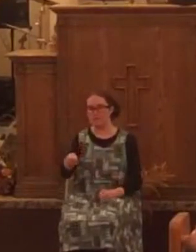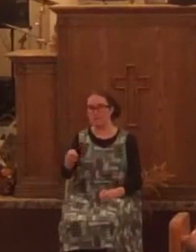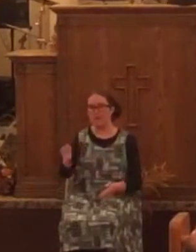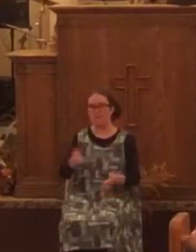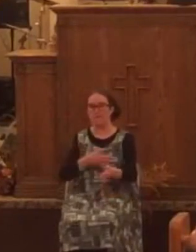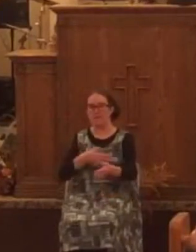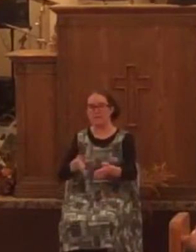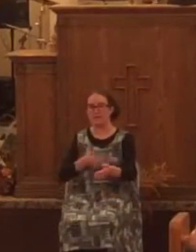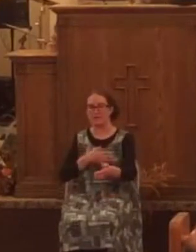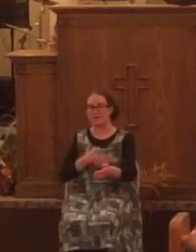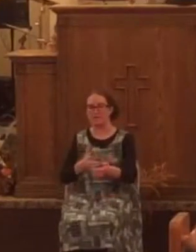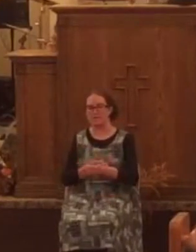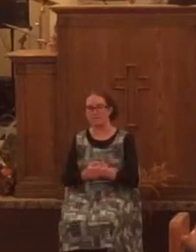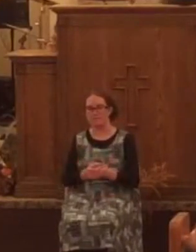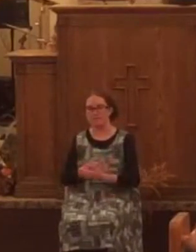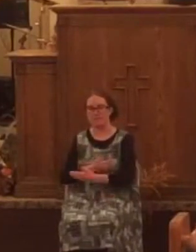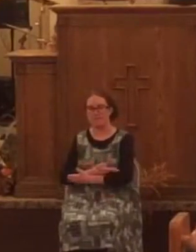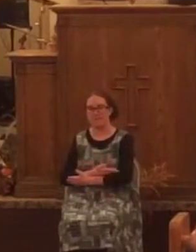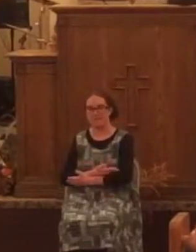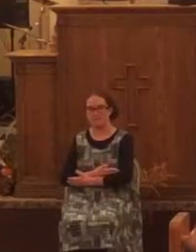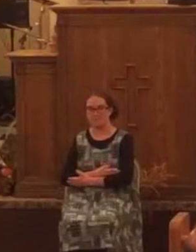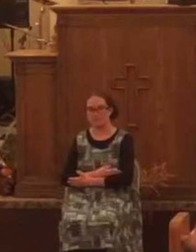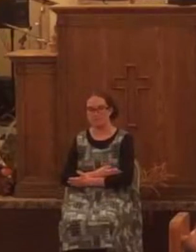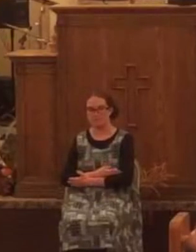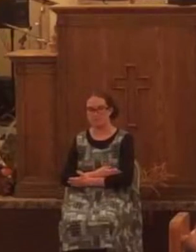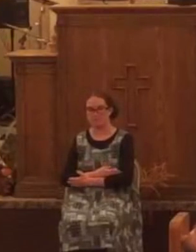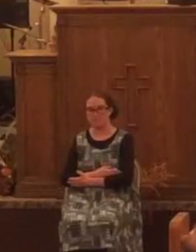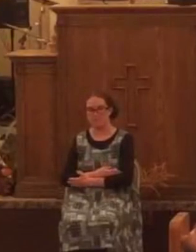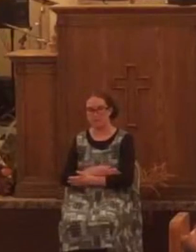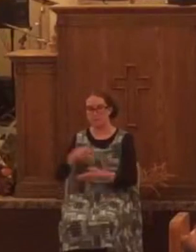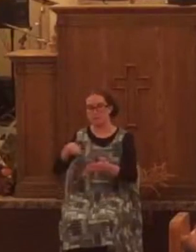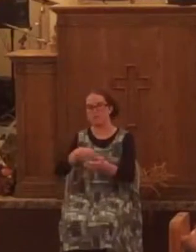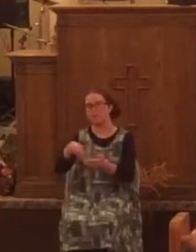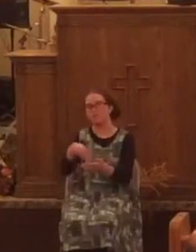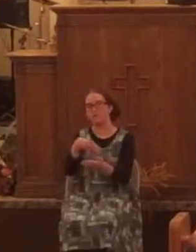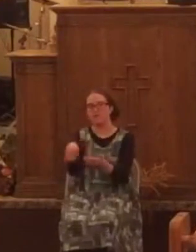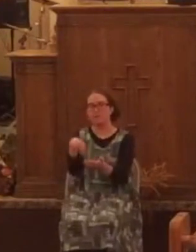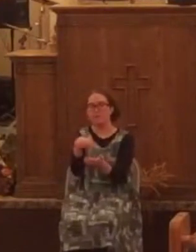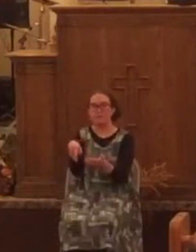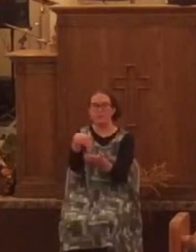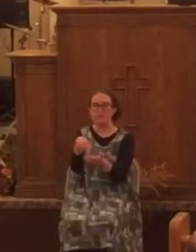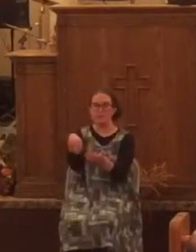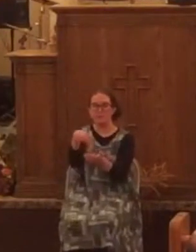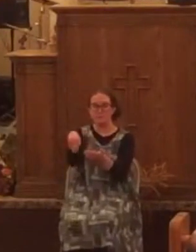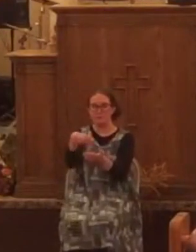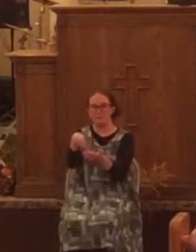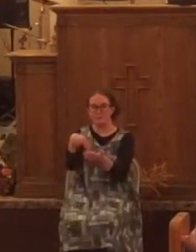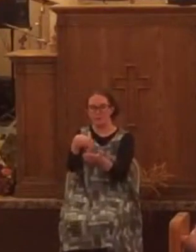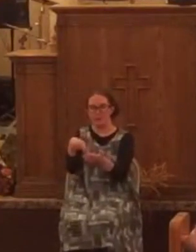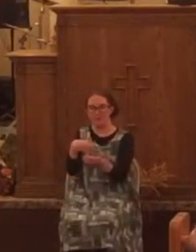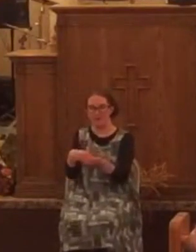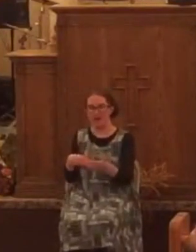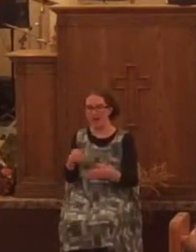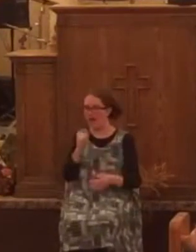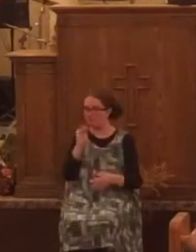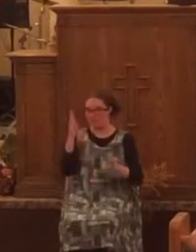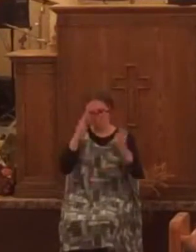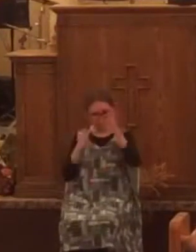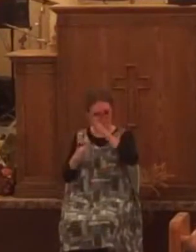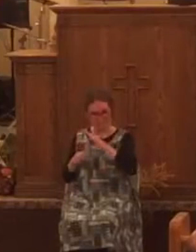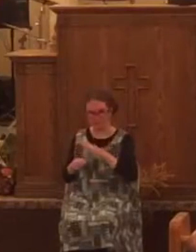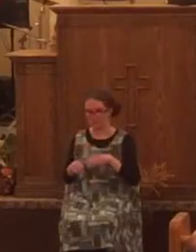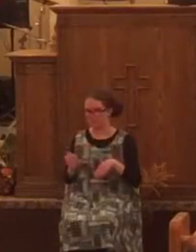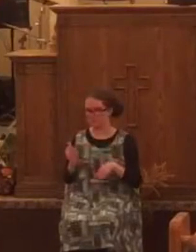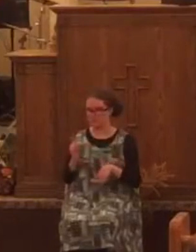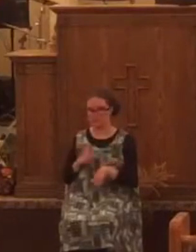Amen. Baby. Uh-huh. Do it the best. Yeah. Baby ain't worried about being in